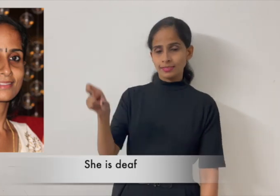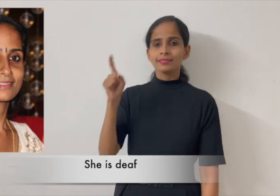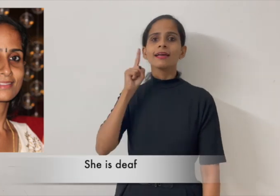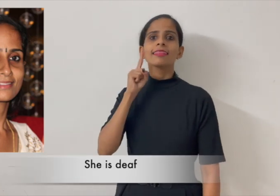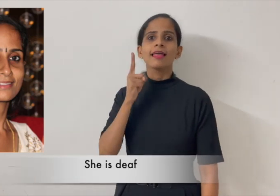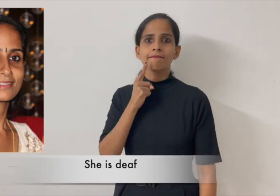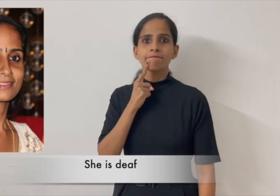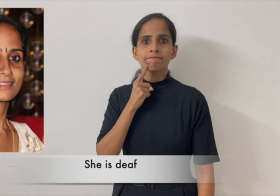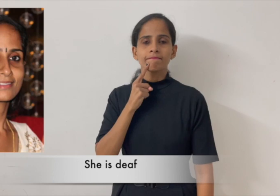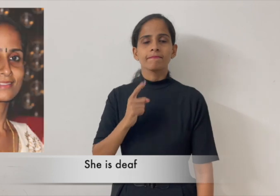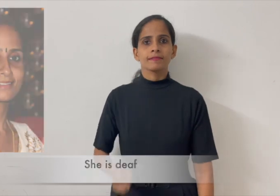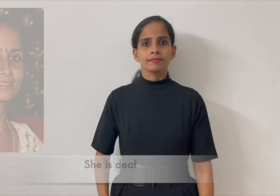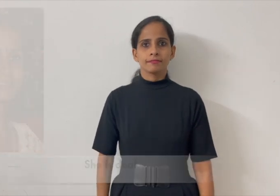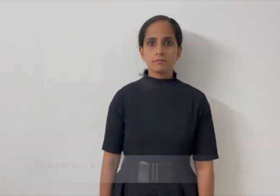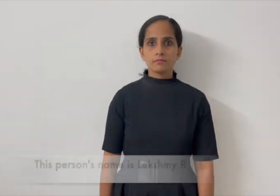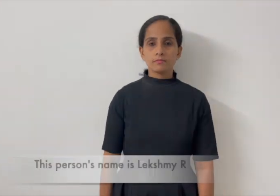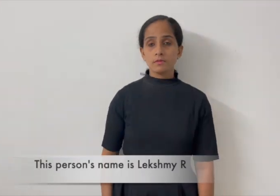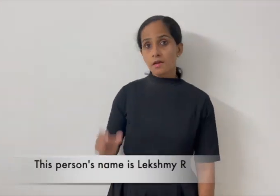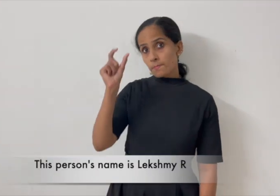She is deaf.